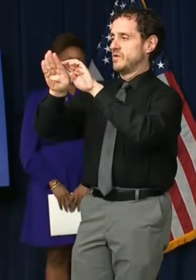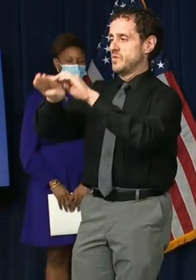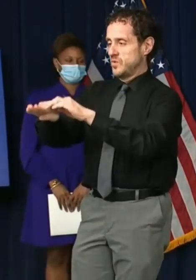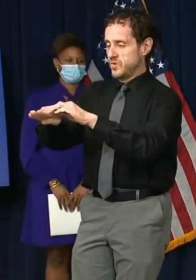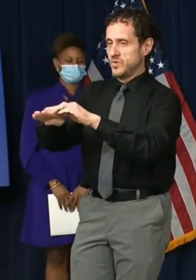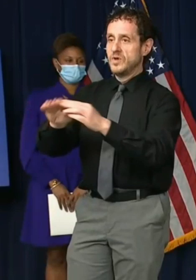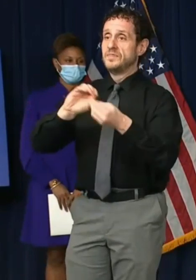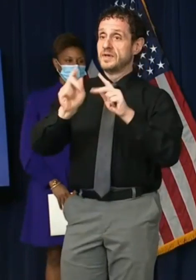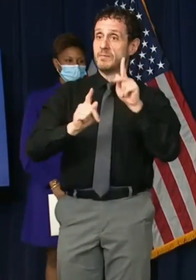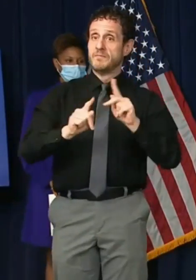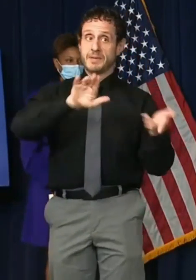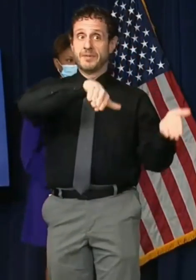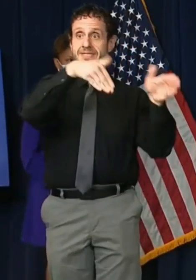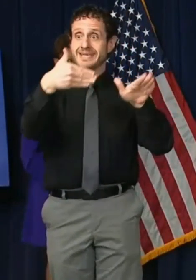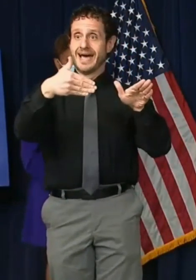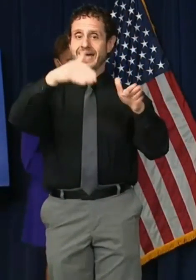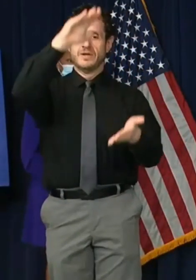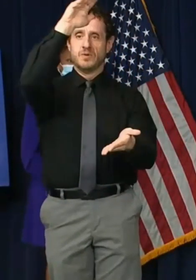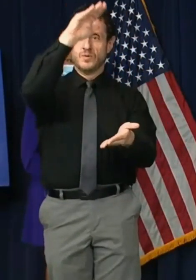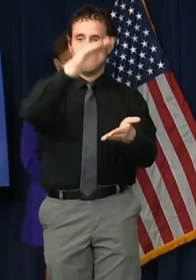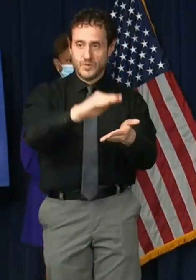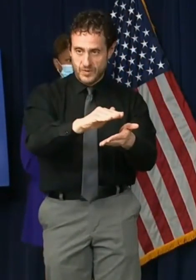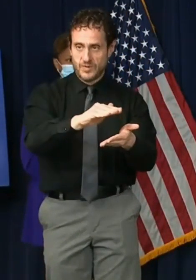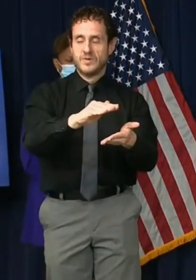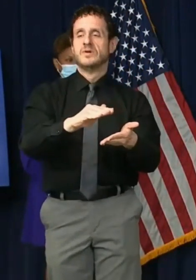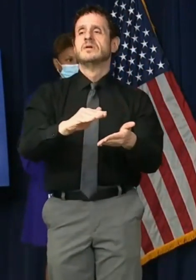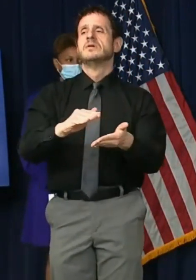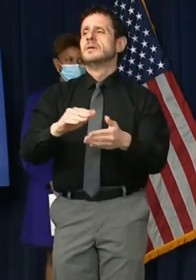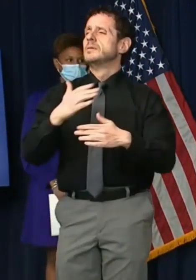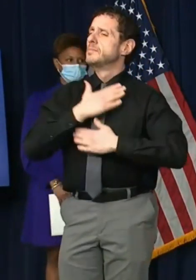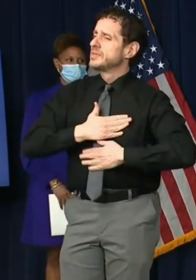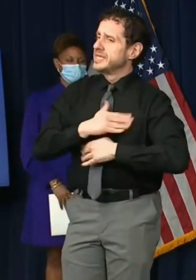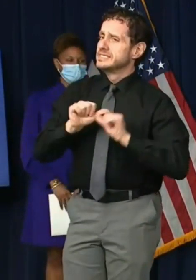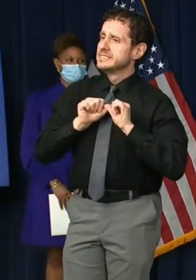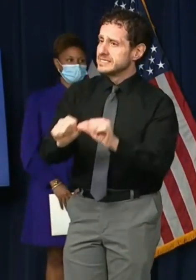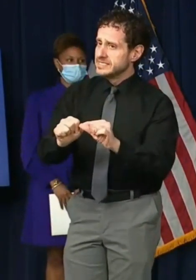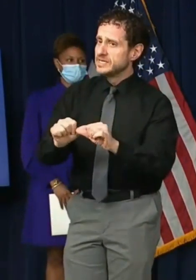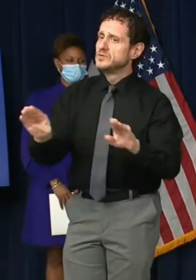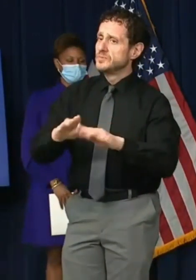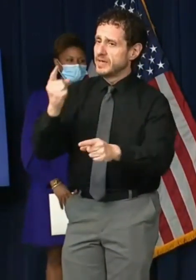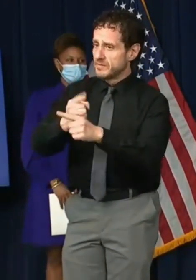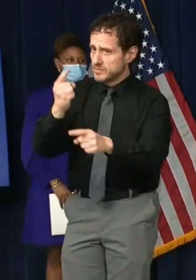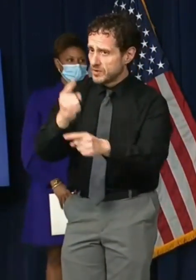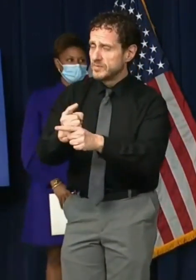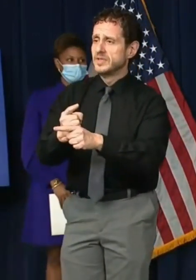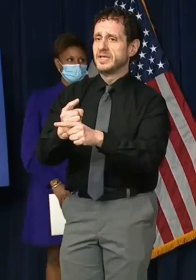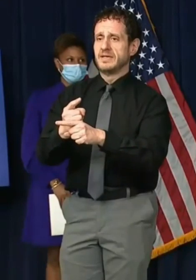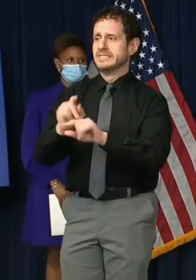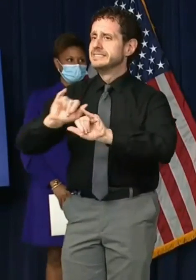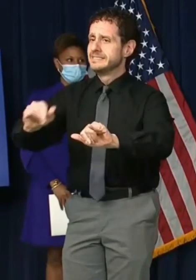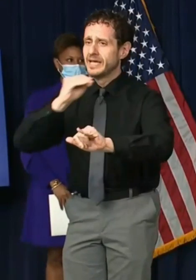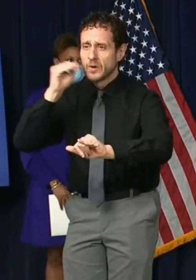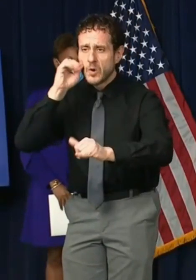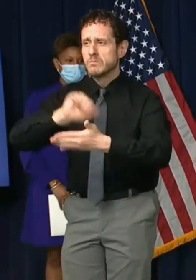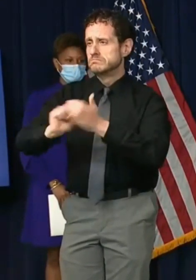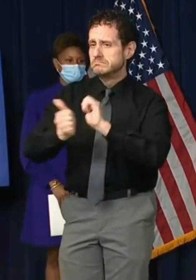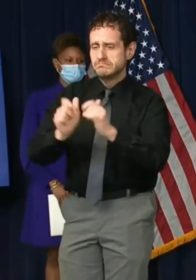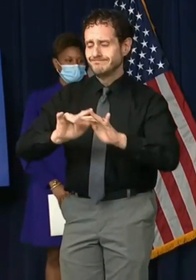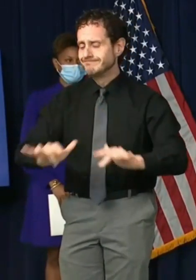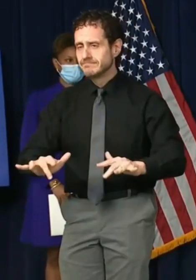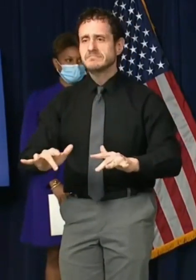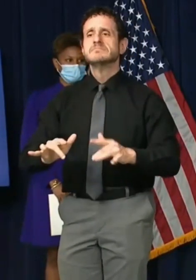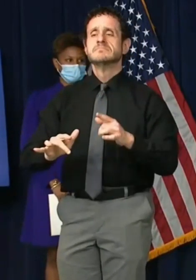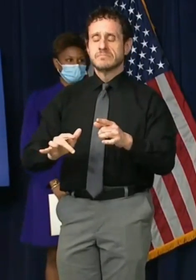lives lost. I encourage people to remain vigilant. We will get through this. We will do that